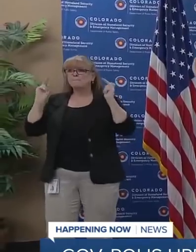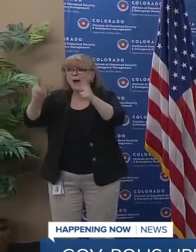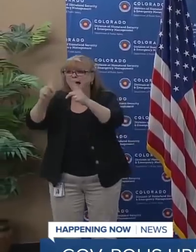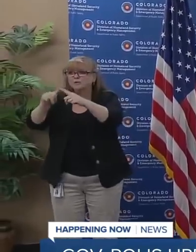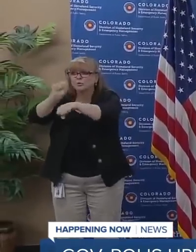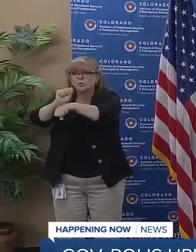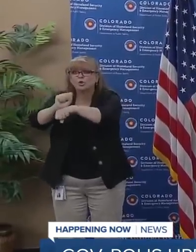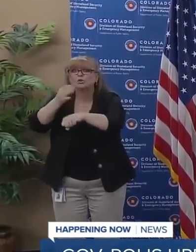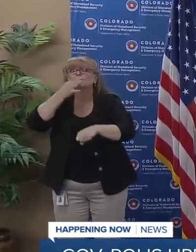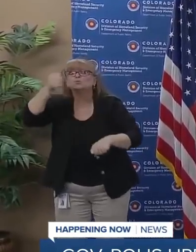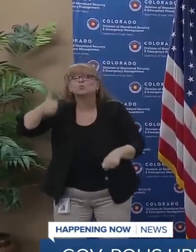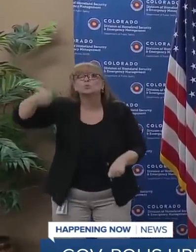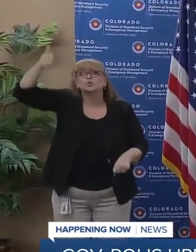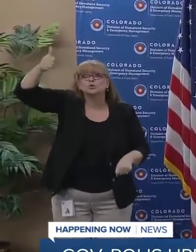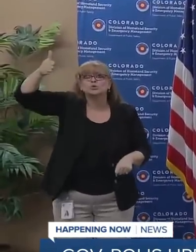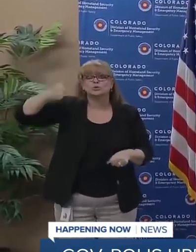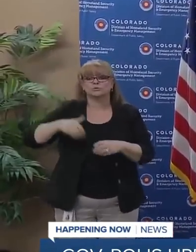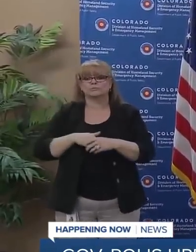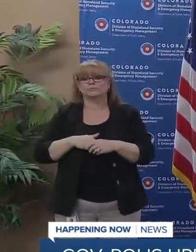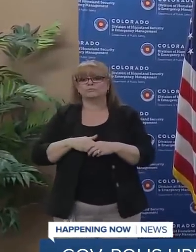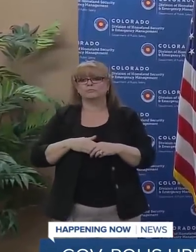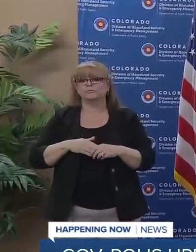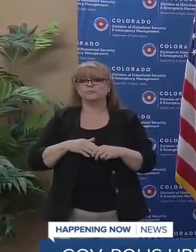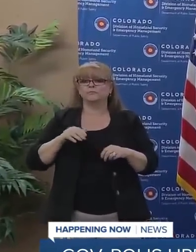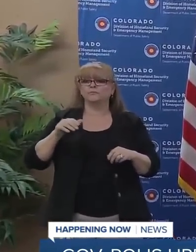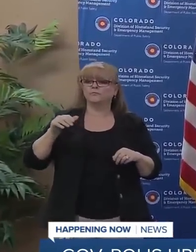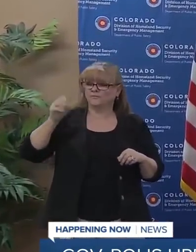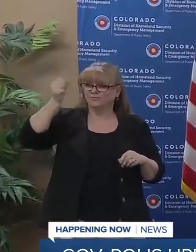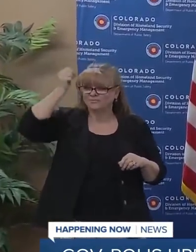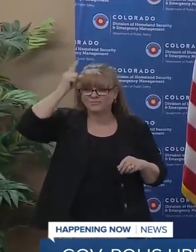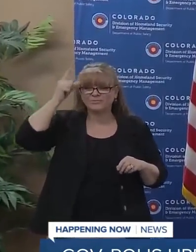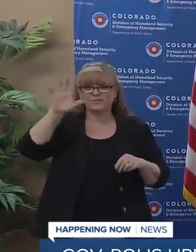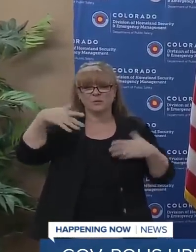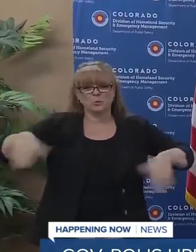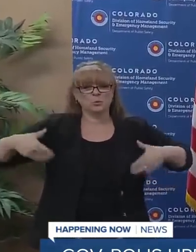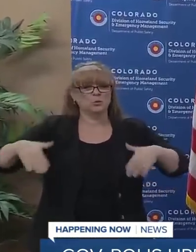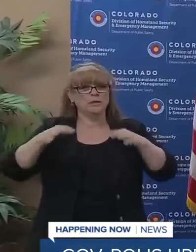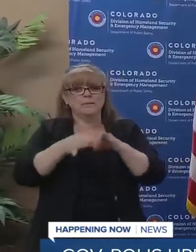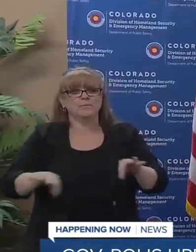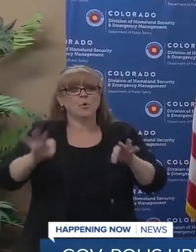The key element is covers mouth and covers nose.